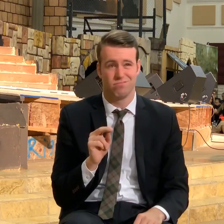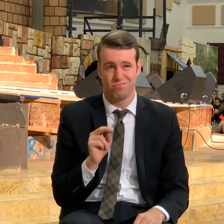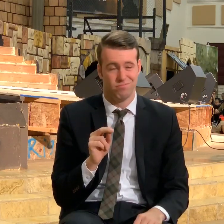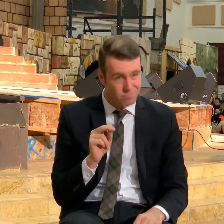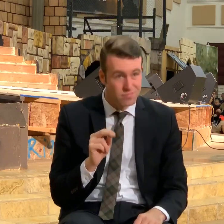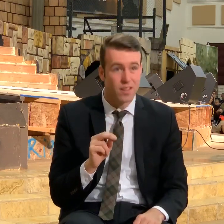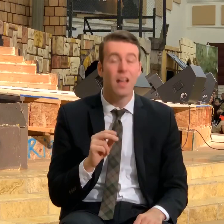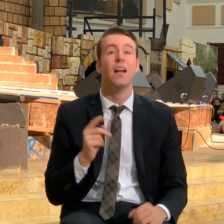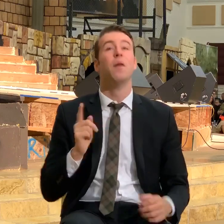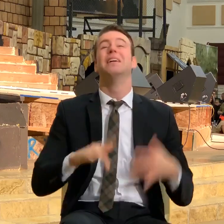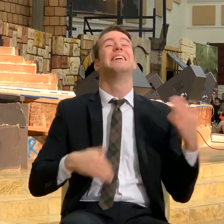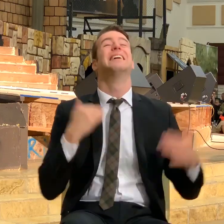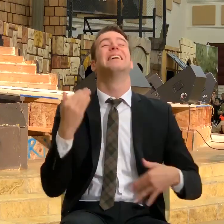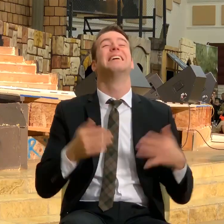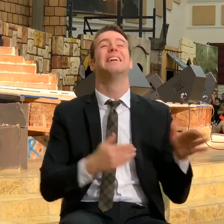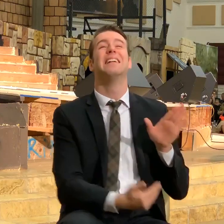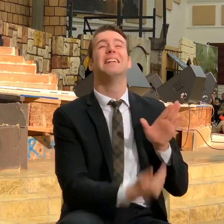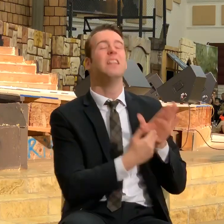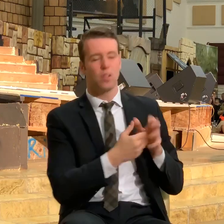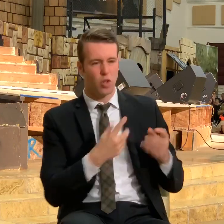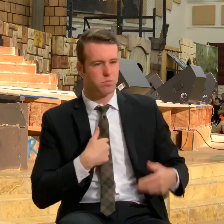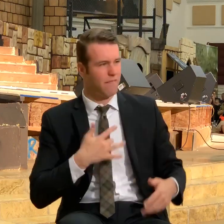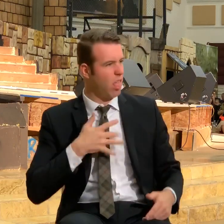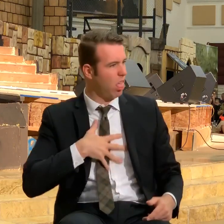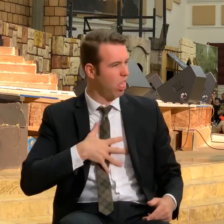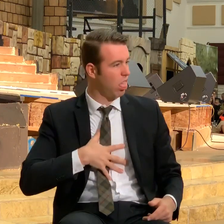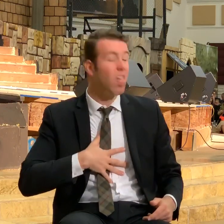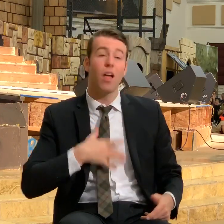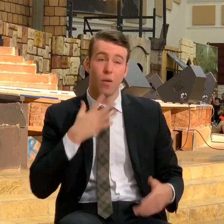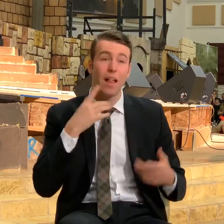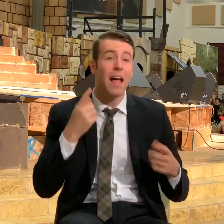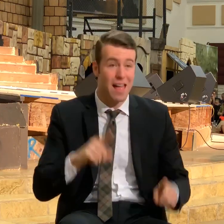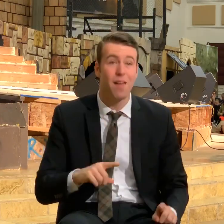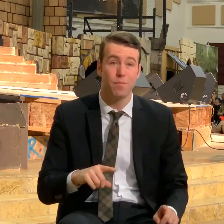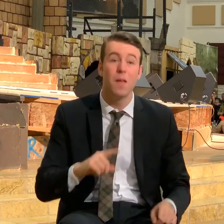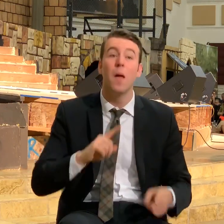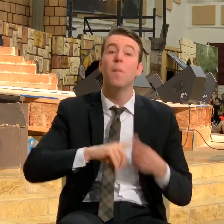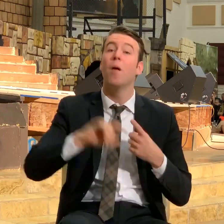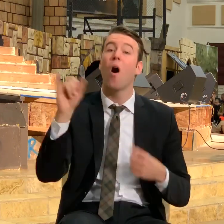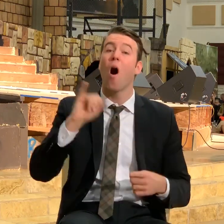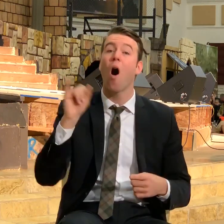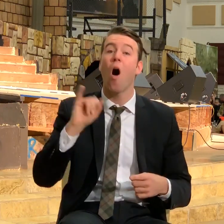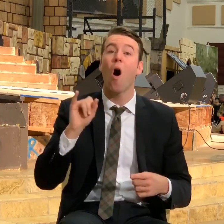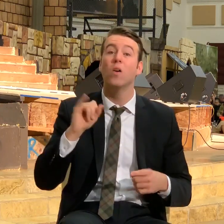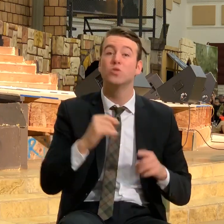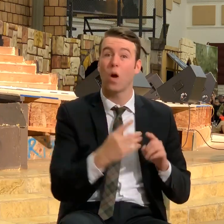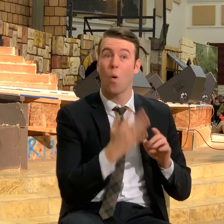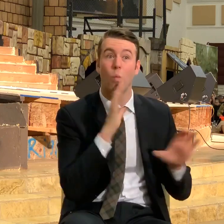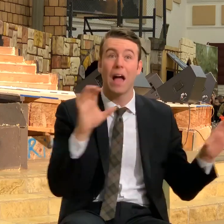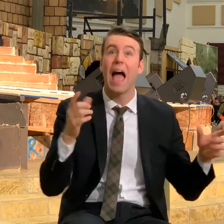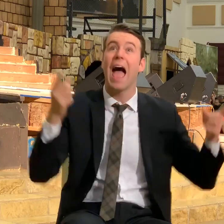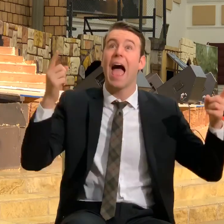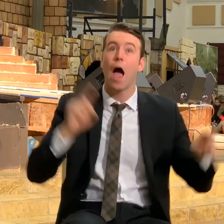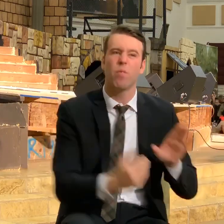people let you down. But worse than that, you're actually going to have people do you wrong.